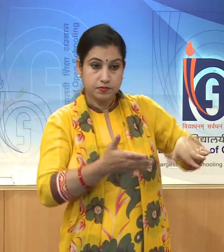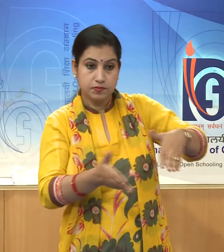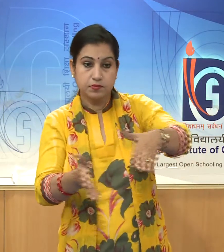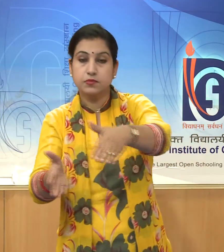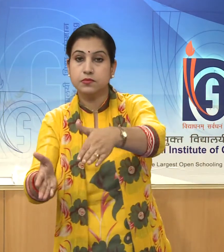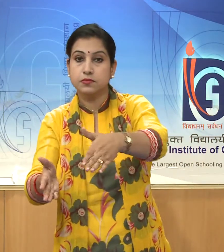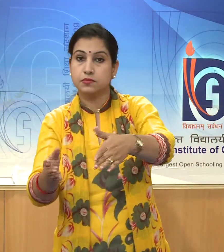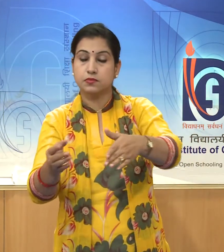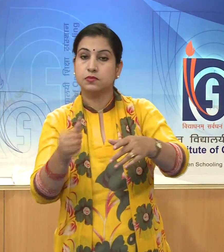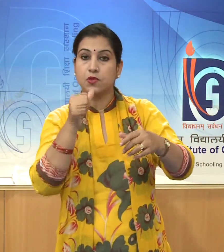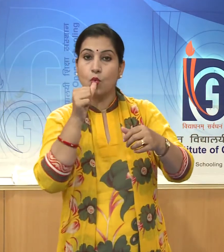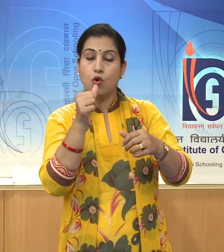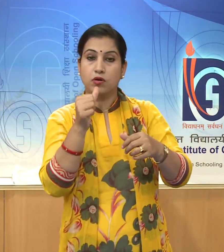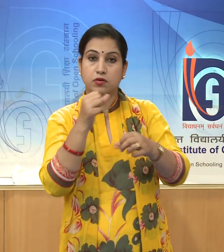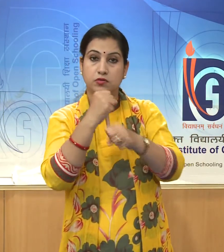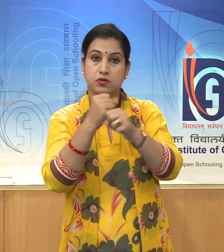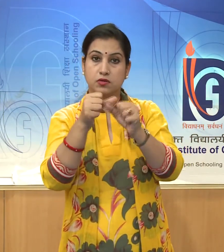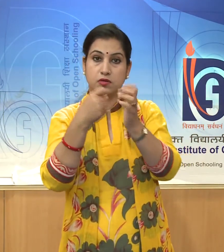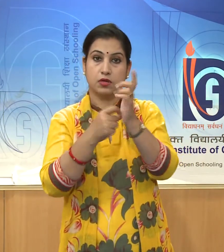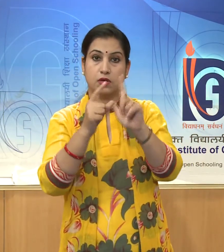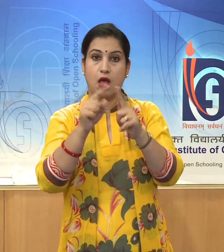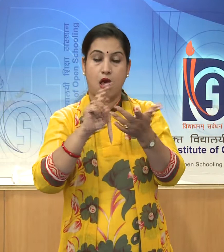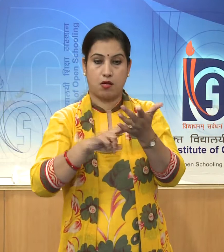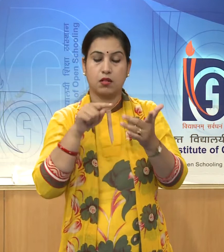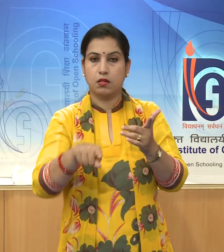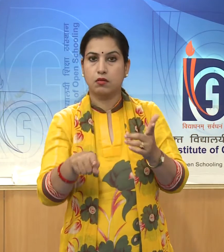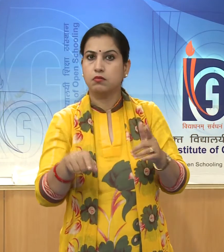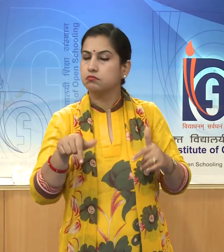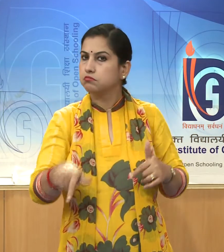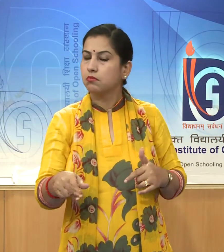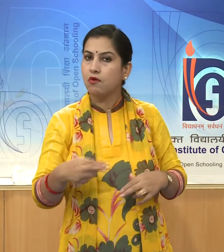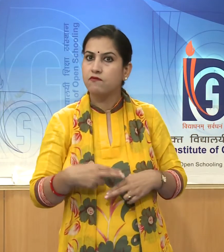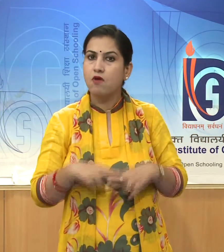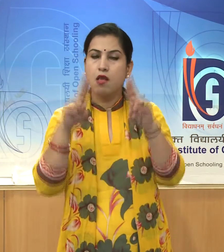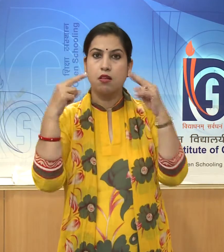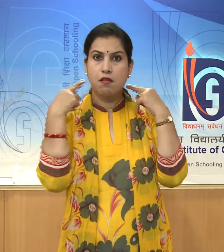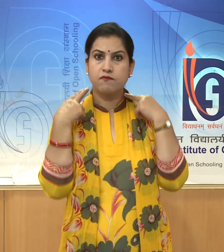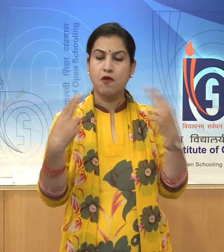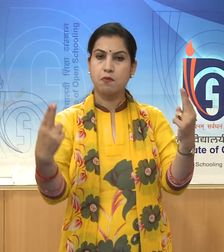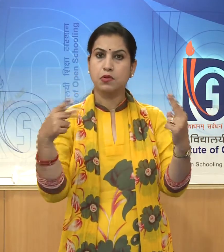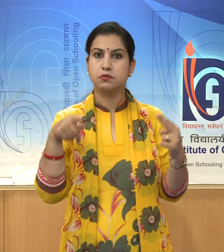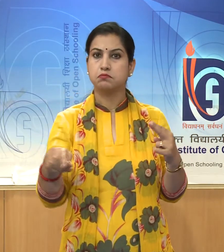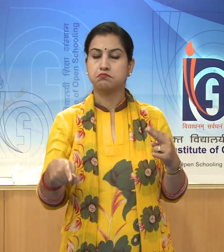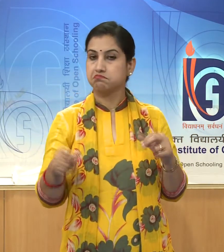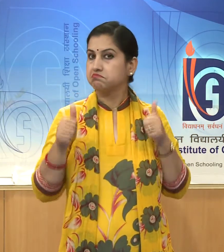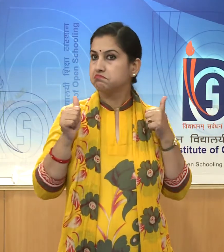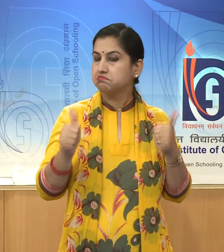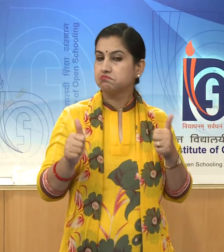garden, which gave him his final great